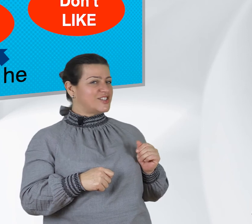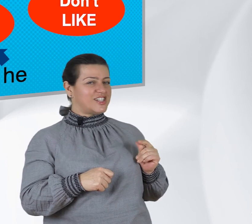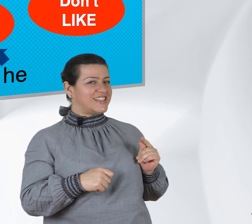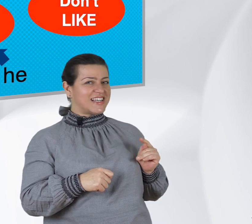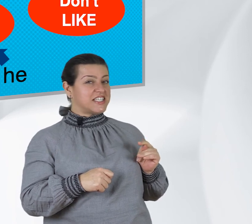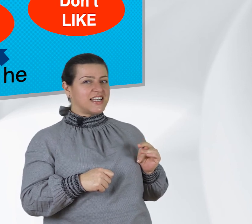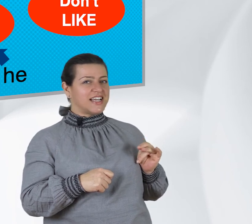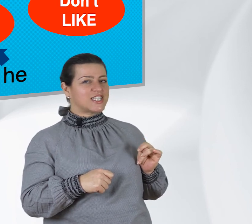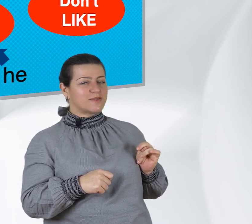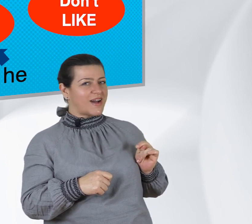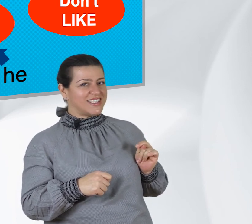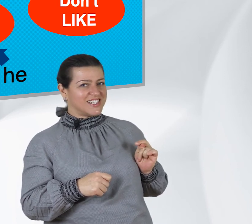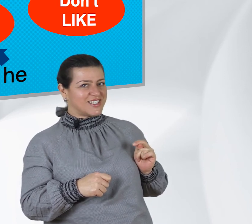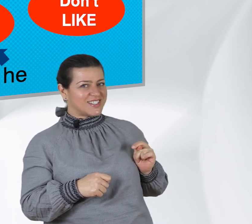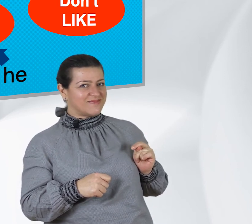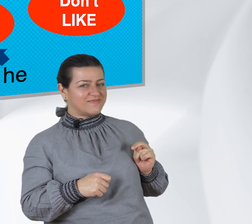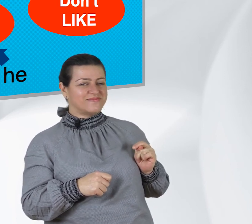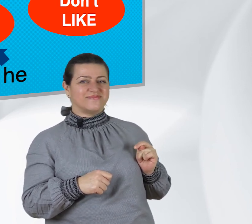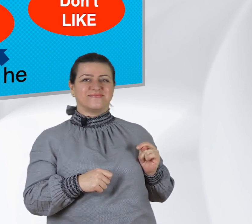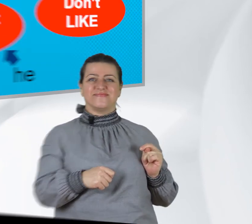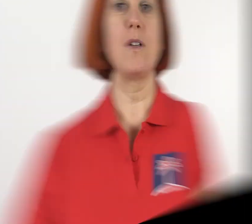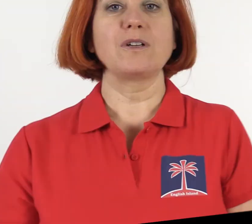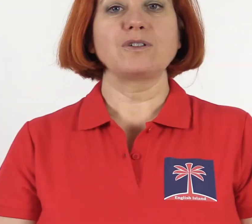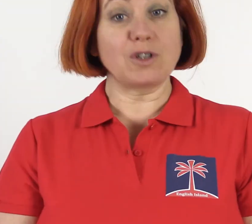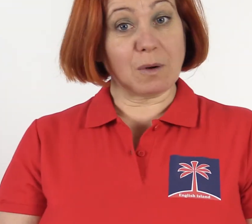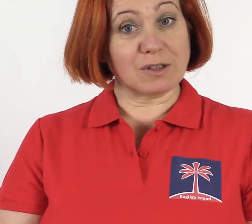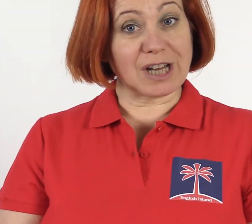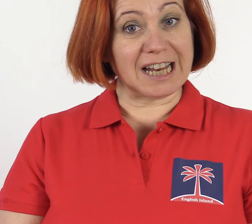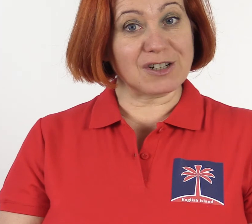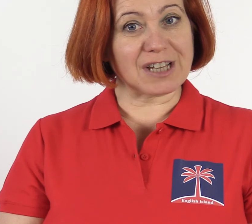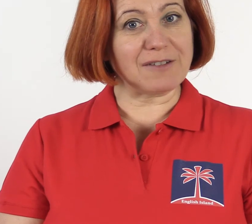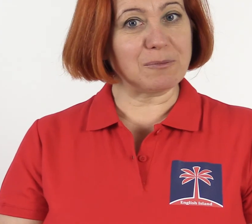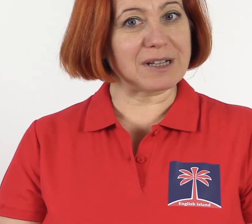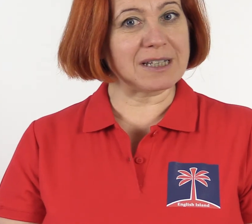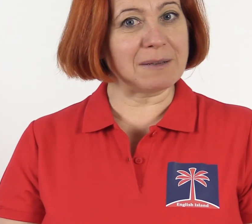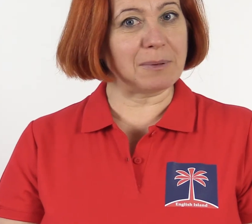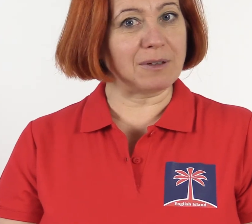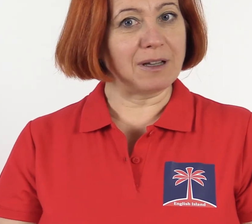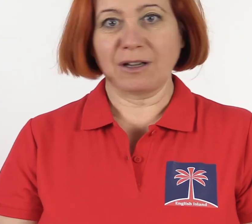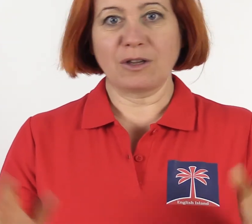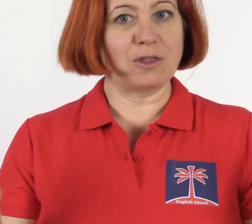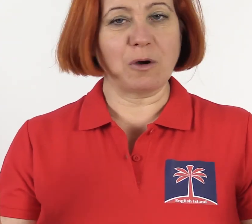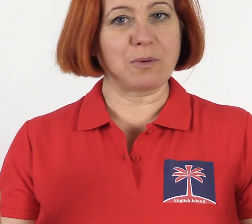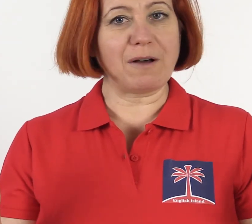She doesn't like spiders. Do you want to challenge yourself on present simple? No